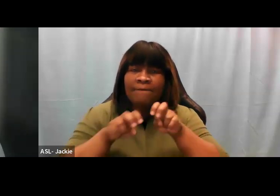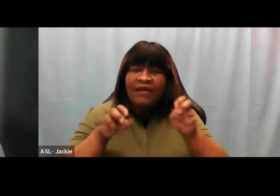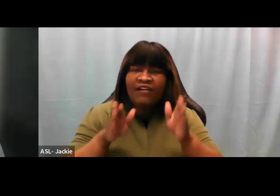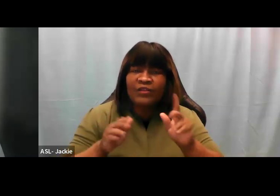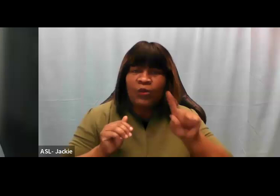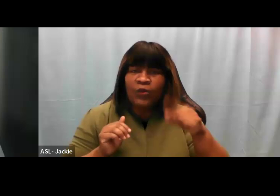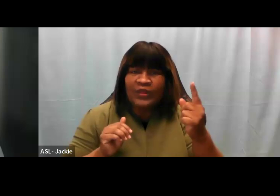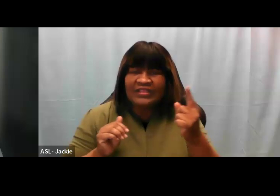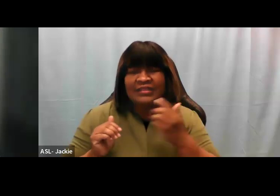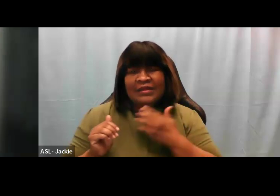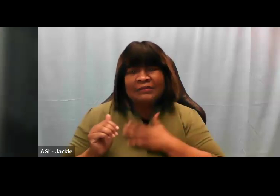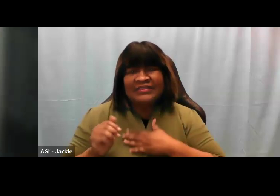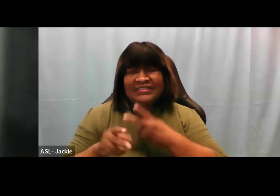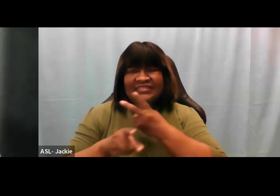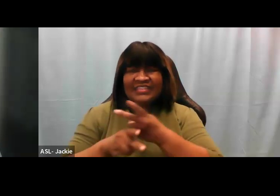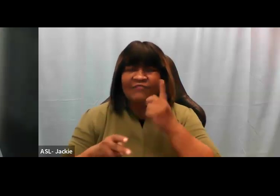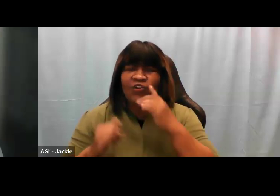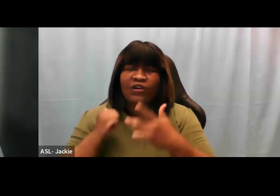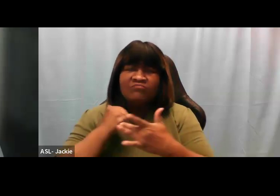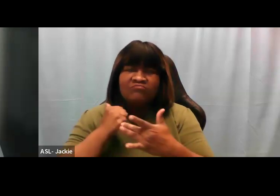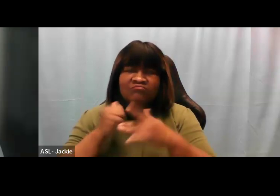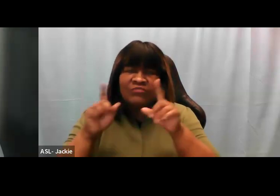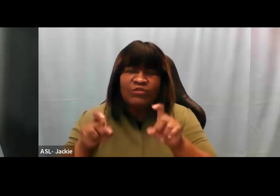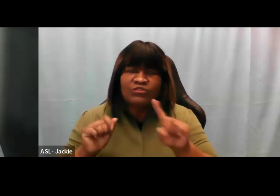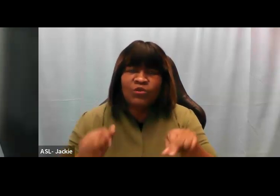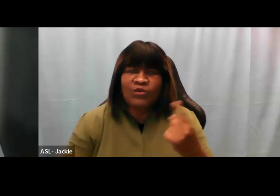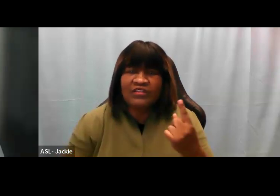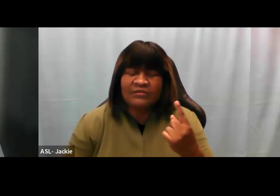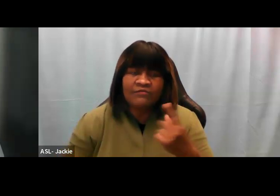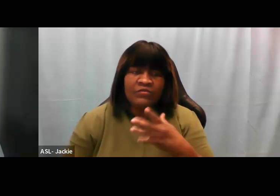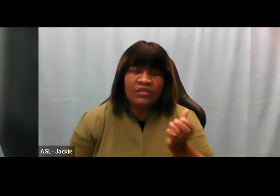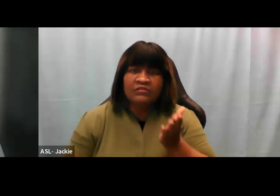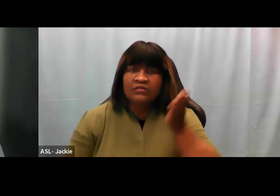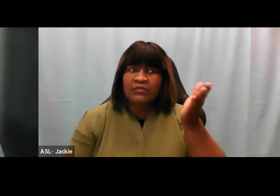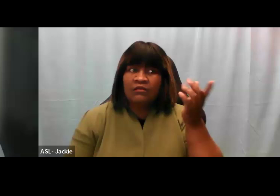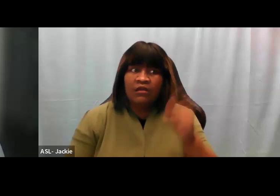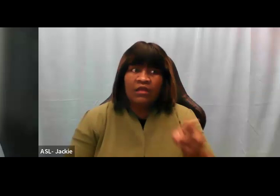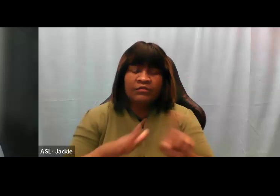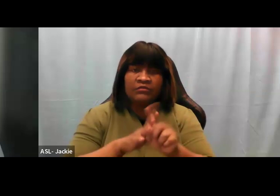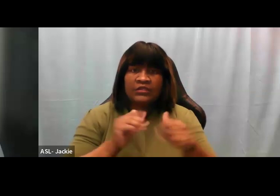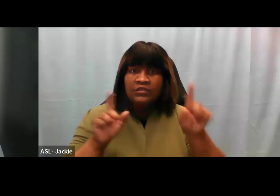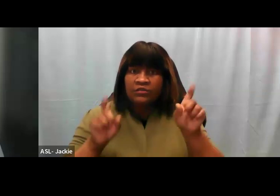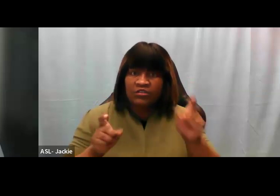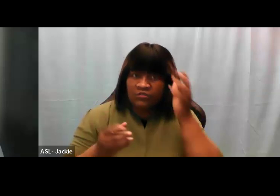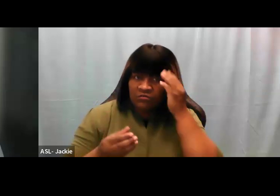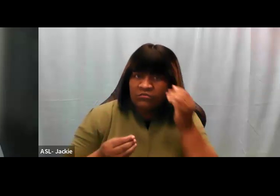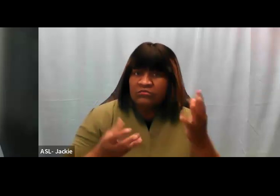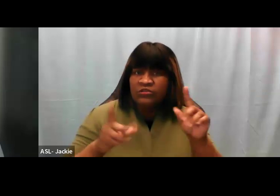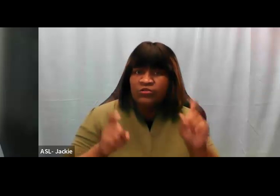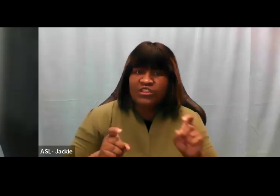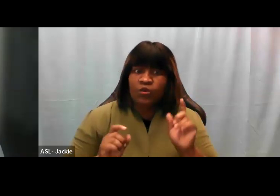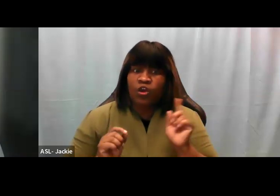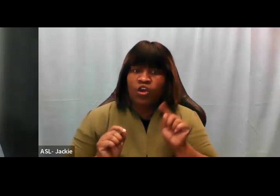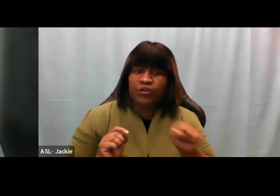you reserve the chat for technical questions only, and submit any questions to our presenters in the Q&A